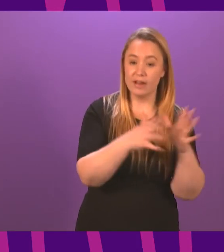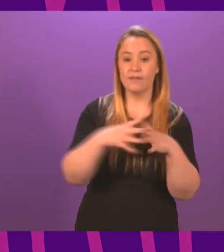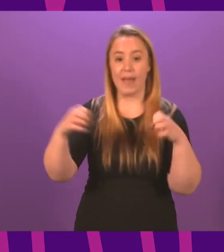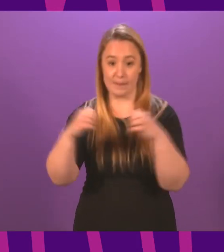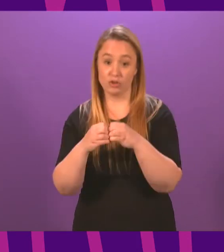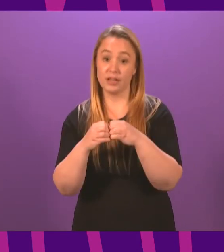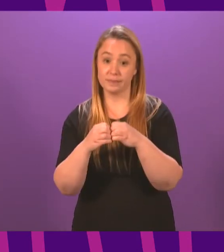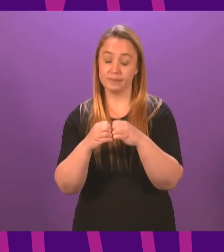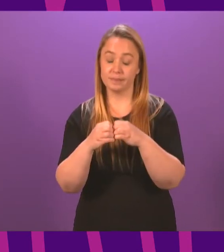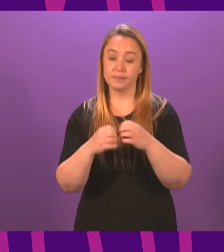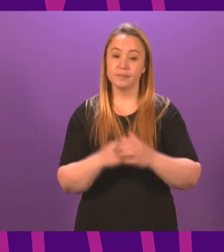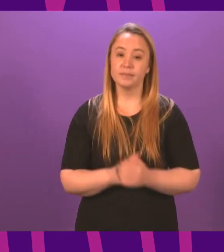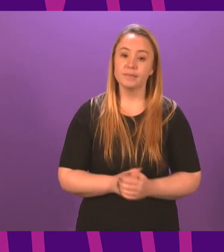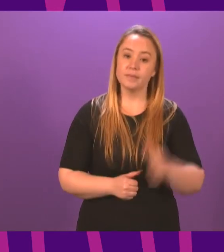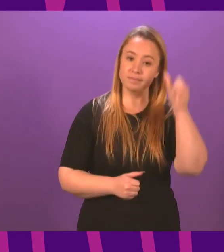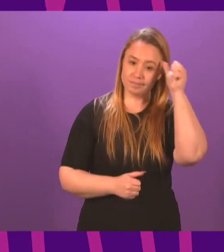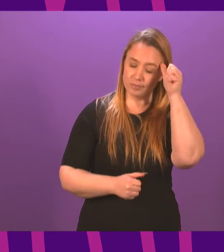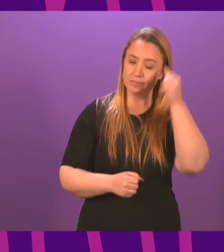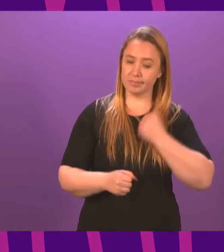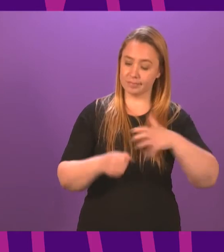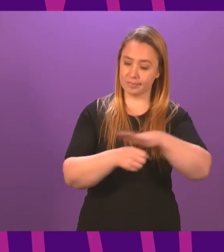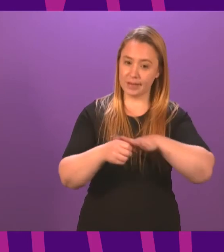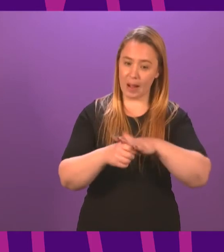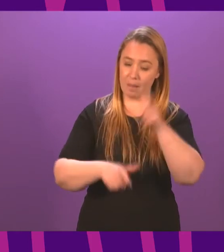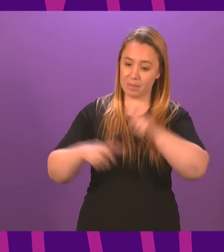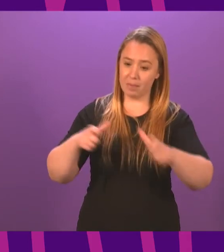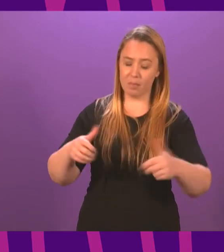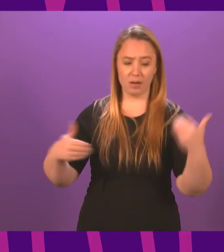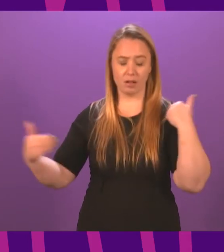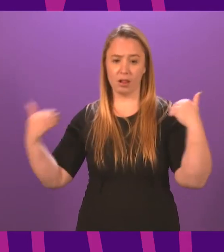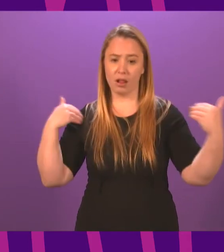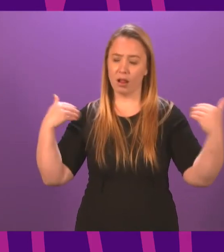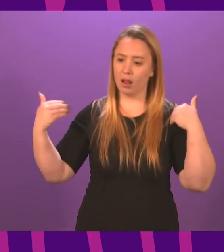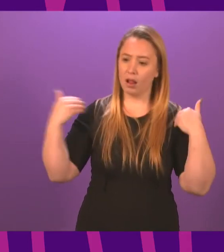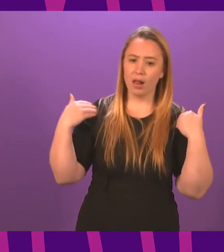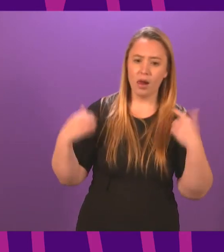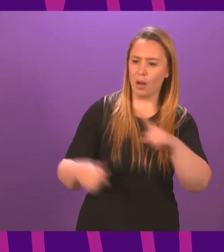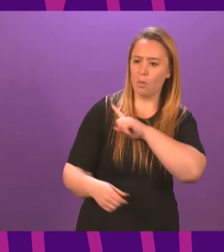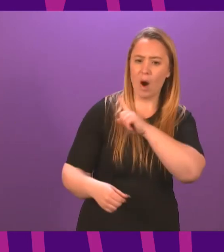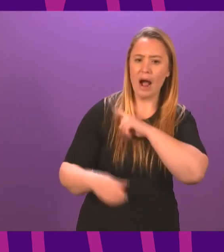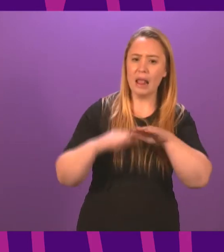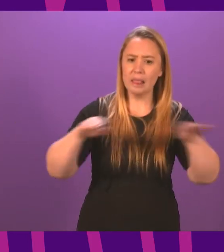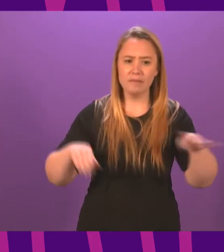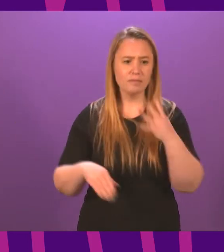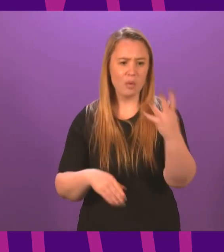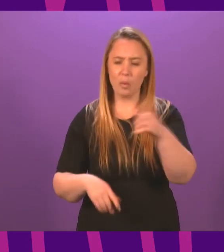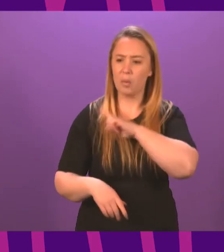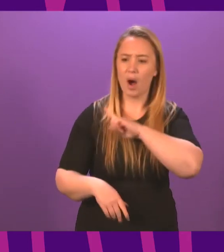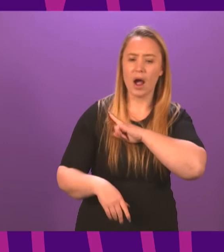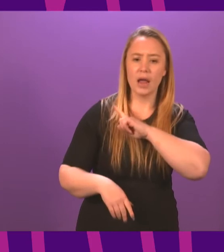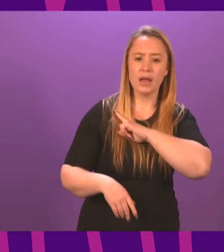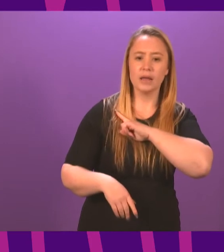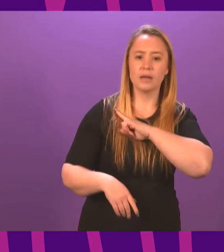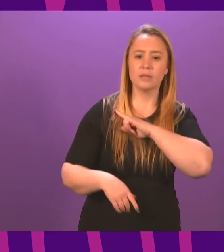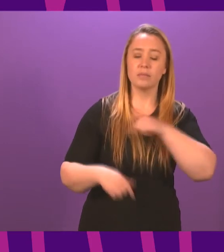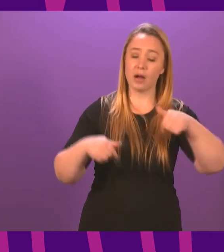had different individuals and groups raise questions with us why various restrictions have been placed upon them across different levels. Now, of course, many